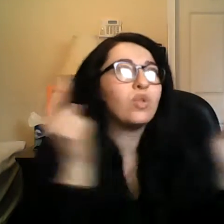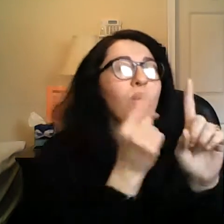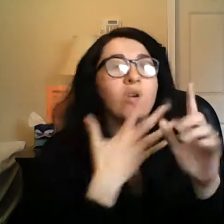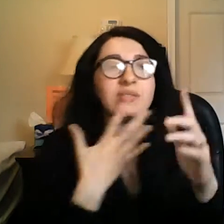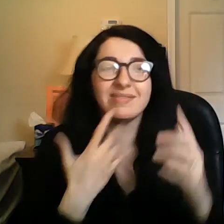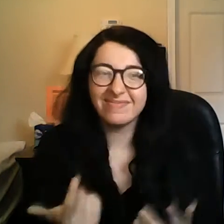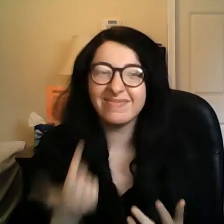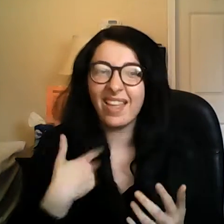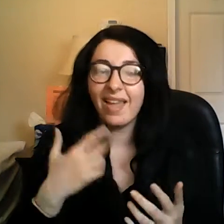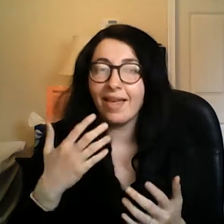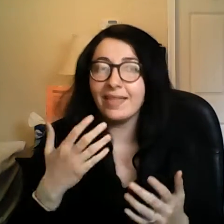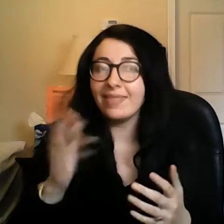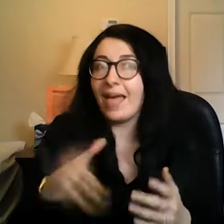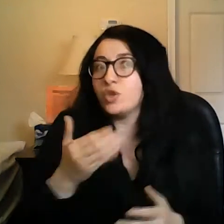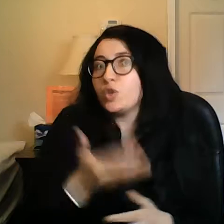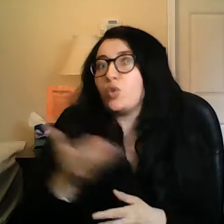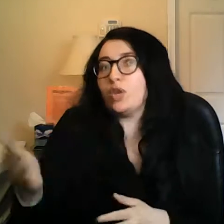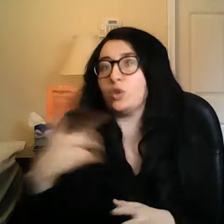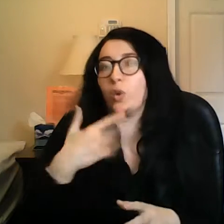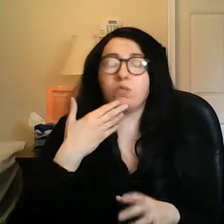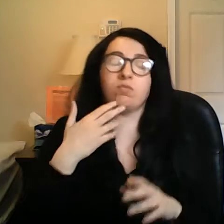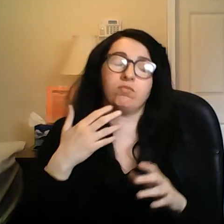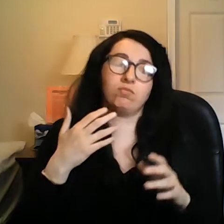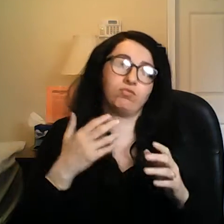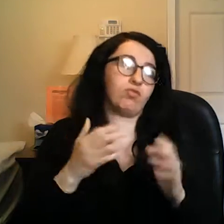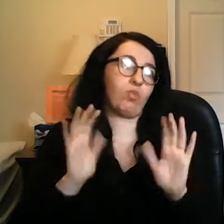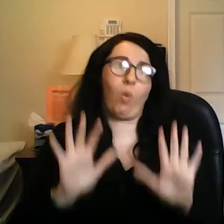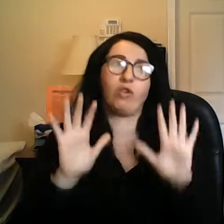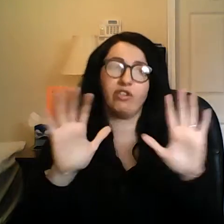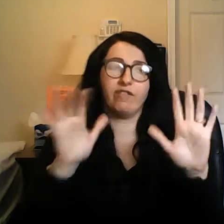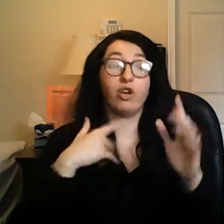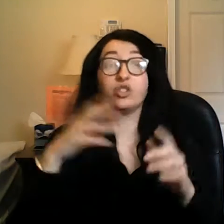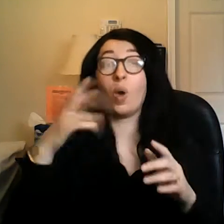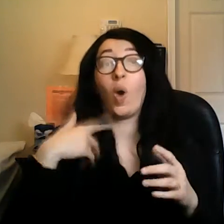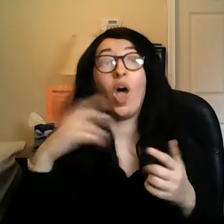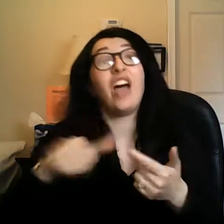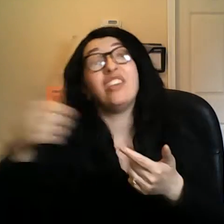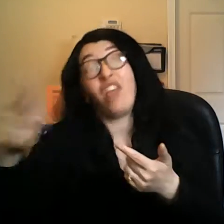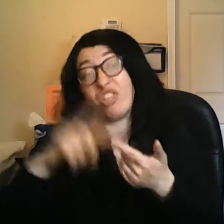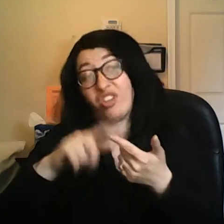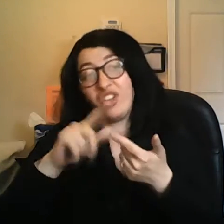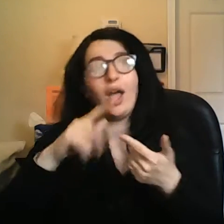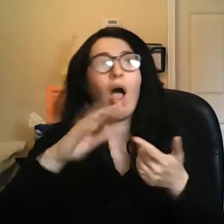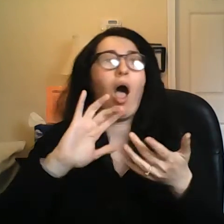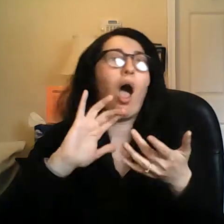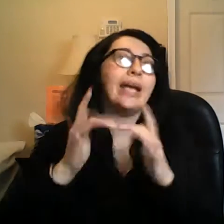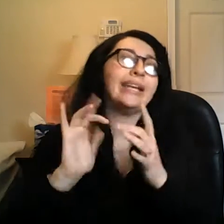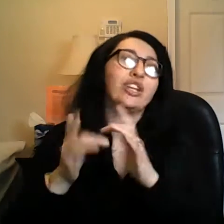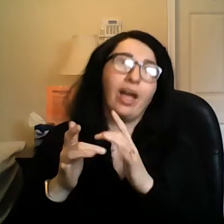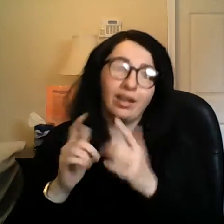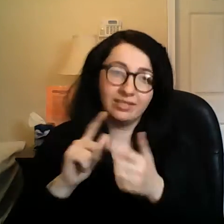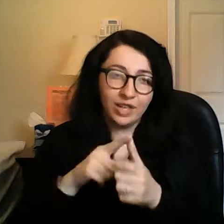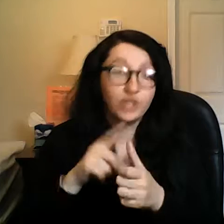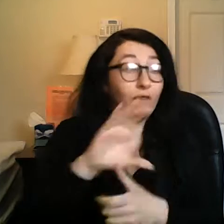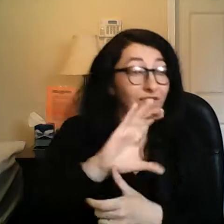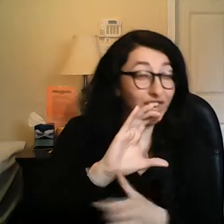probably one of my favorite resources, is the internet. So there are so many short, free painting, drawing